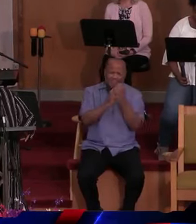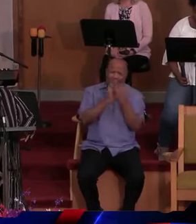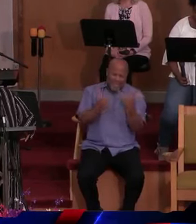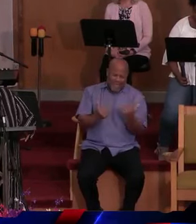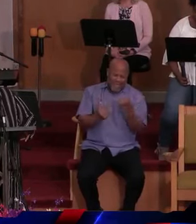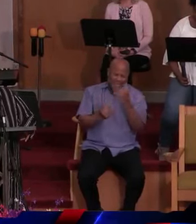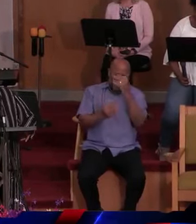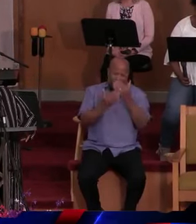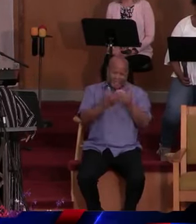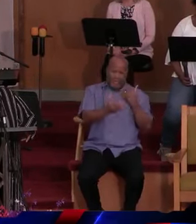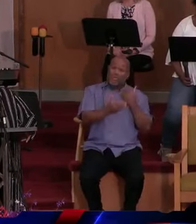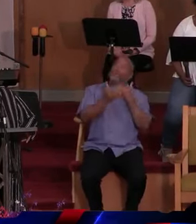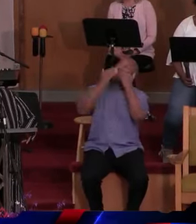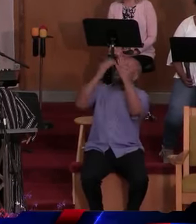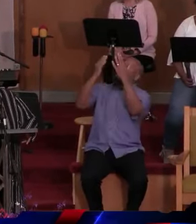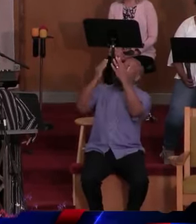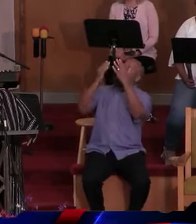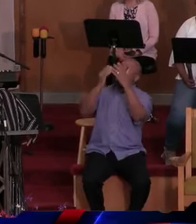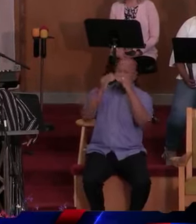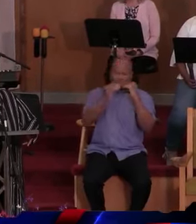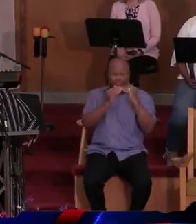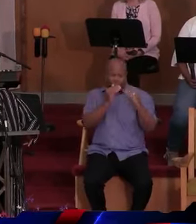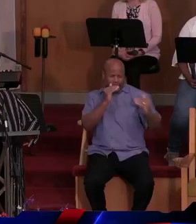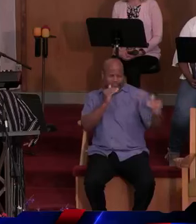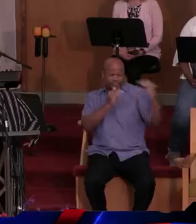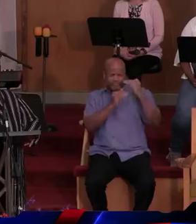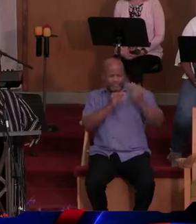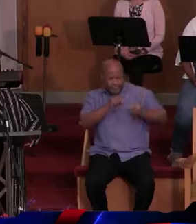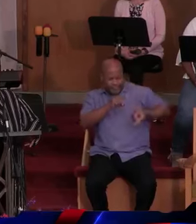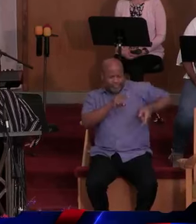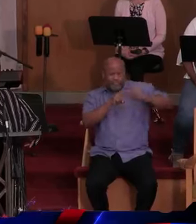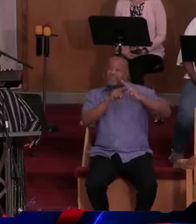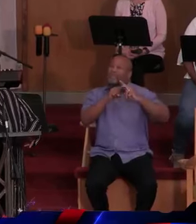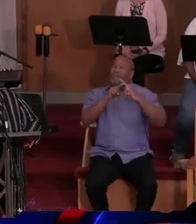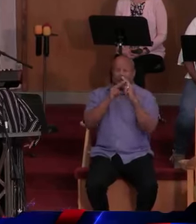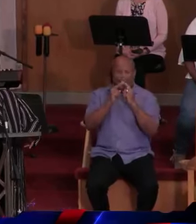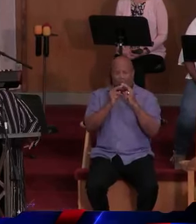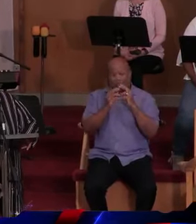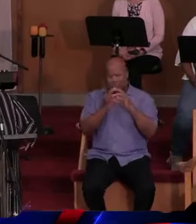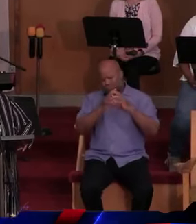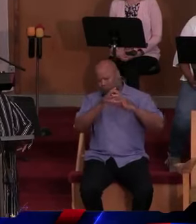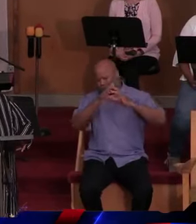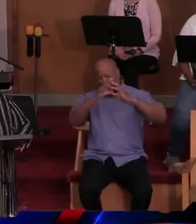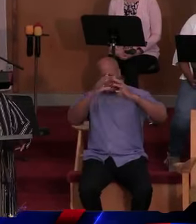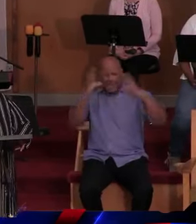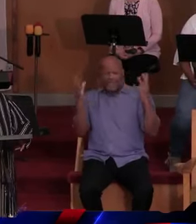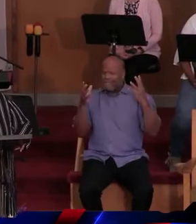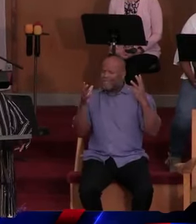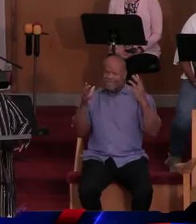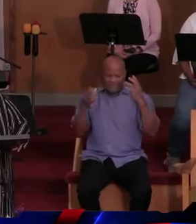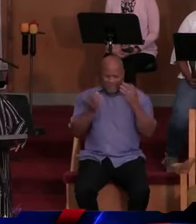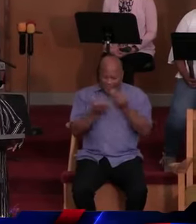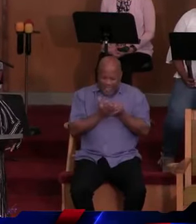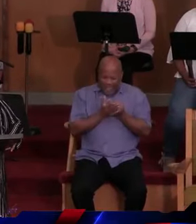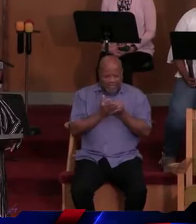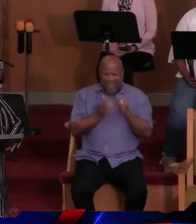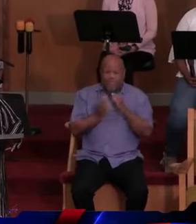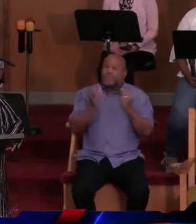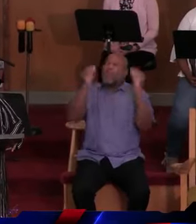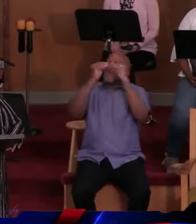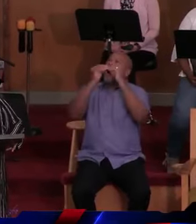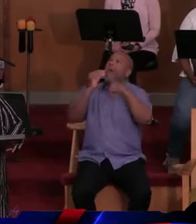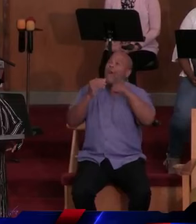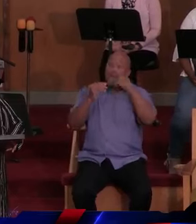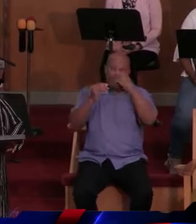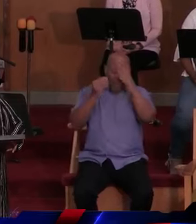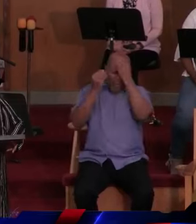you for increase. Thank you for abundance, for more than financial abundance, God, but for an abundance in our faith, God, abundance in our obedience